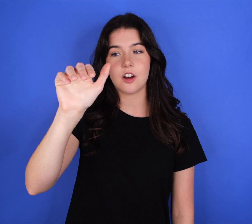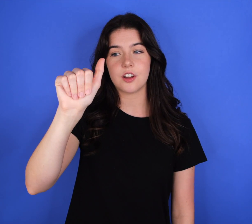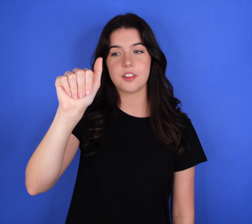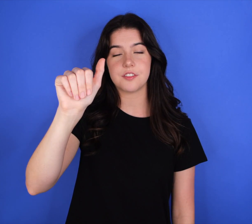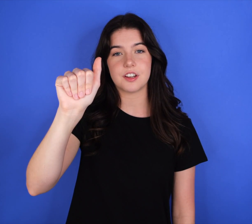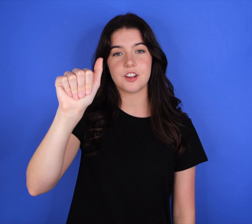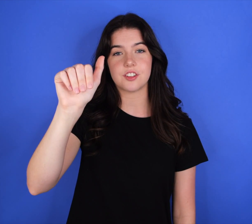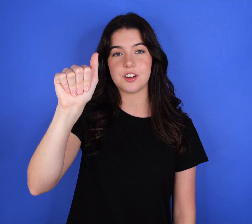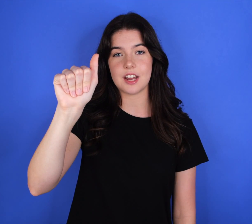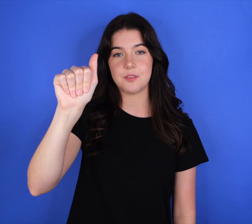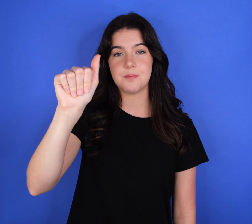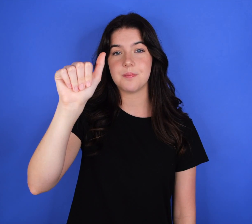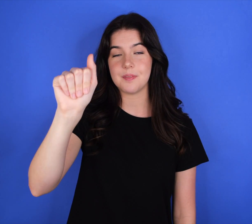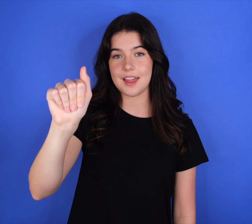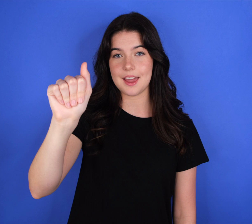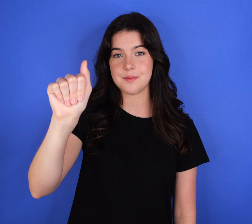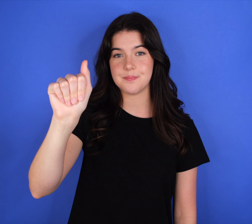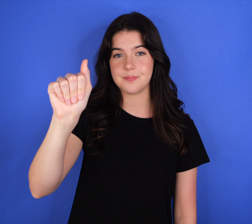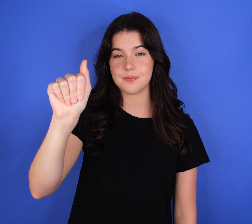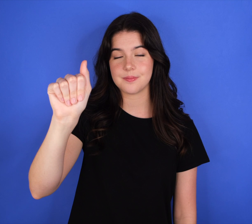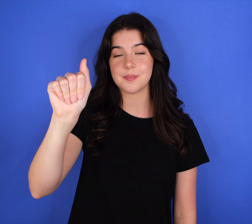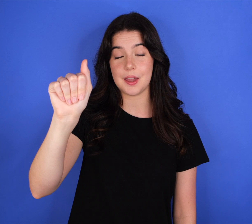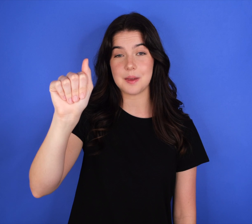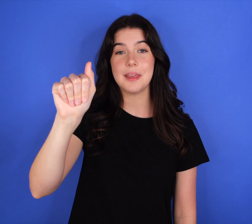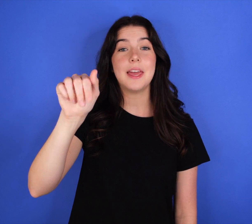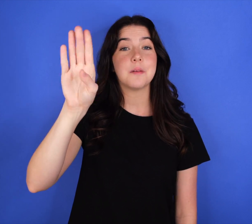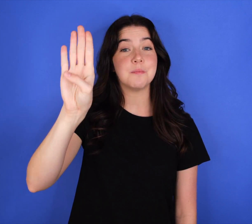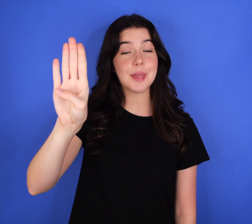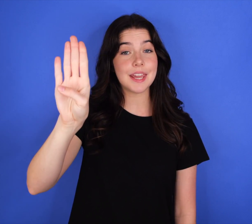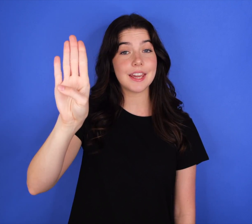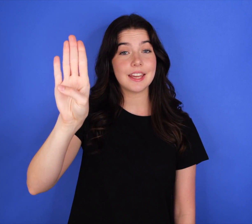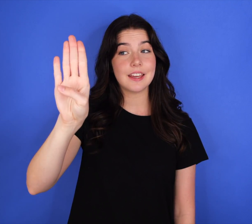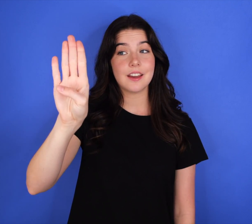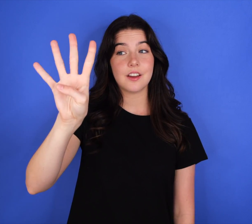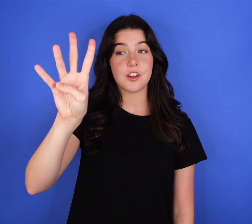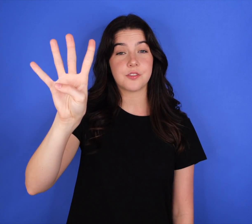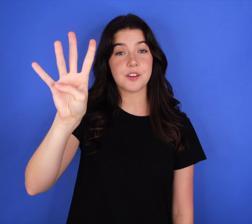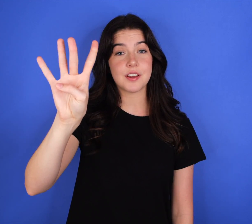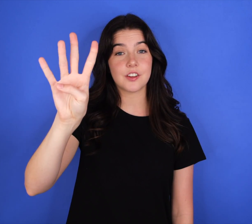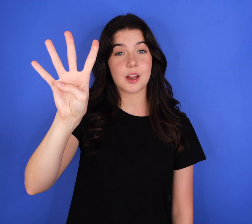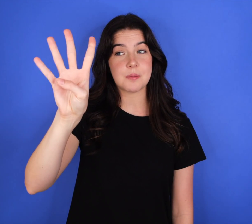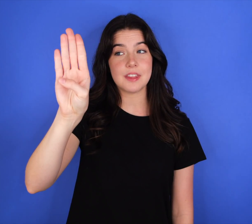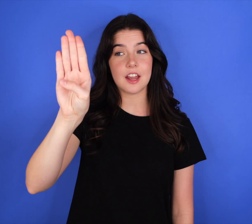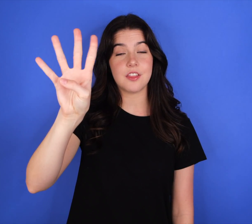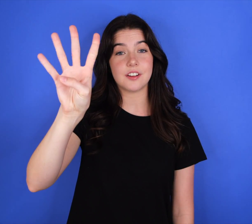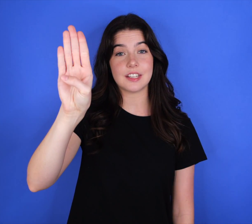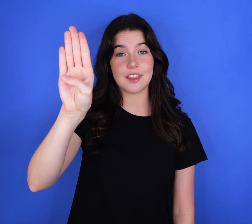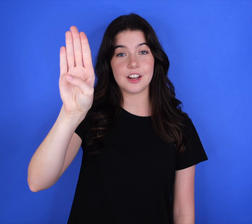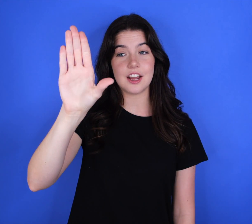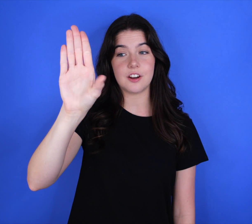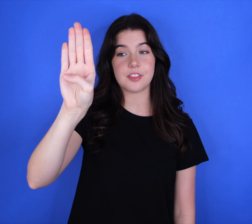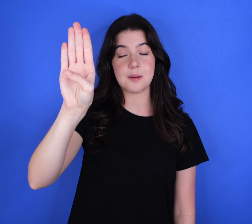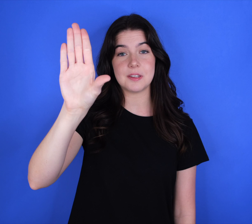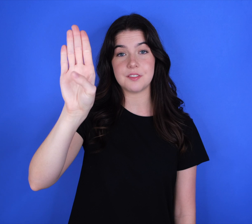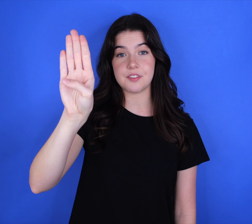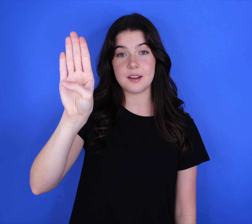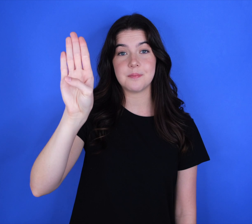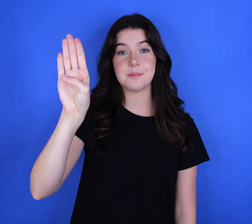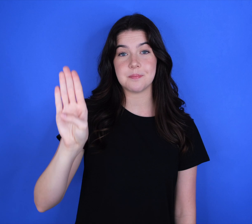other fingers are down. A, okay? B, your 4 fingers are up in the air and they're together and your thumb is in front.